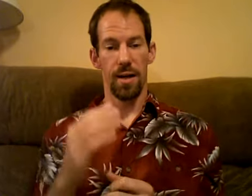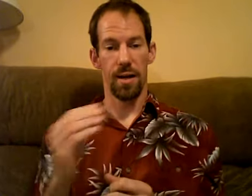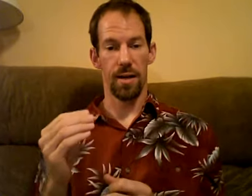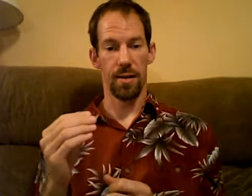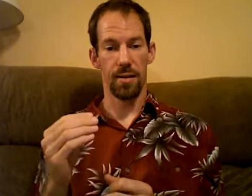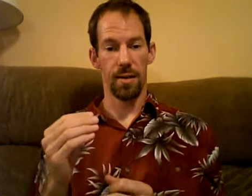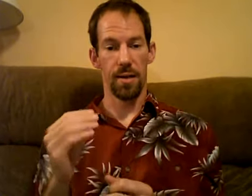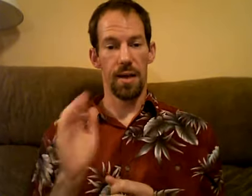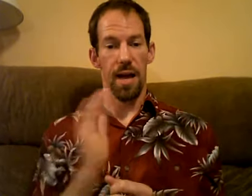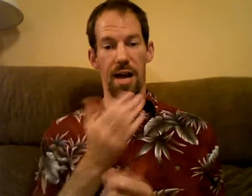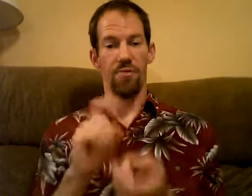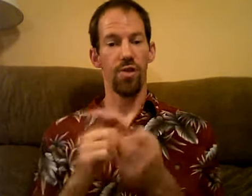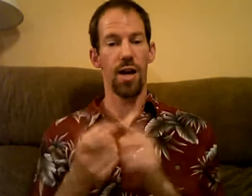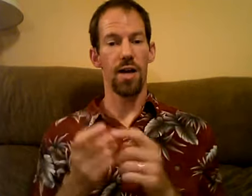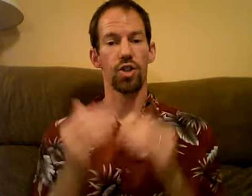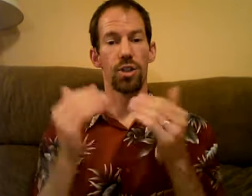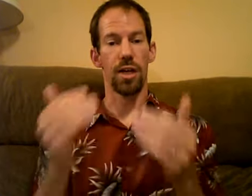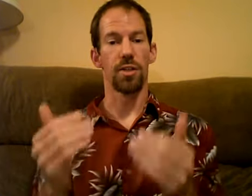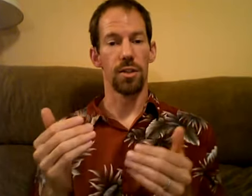and a friend